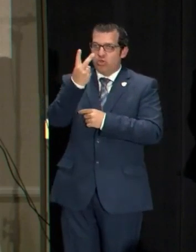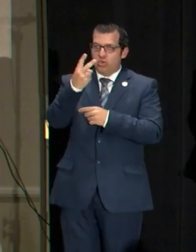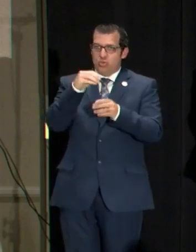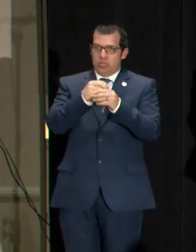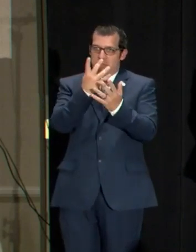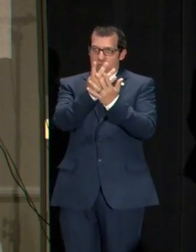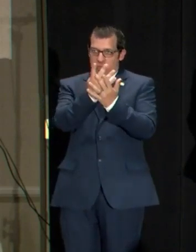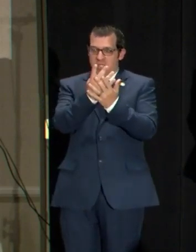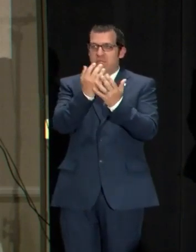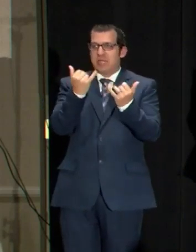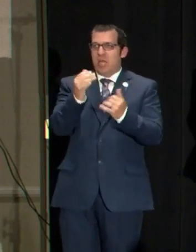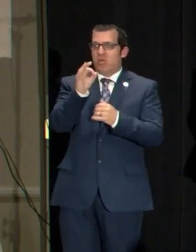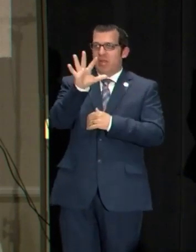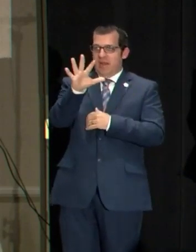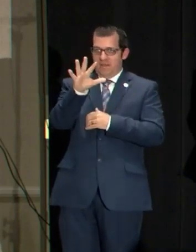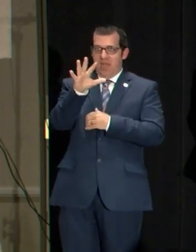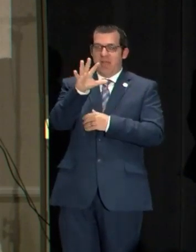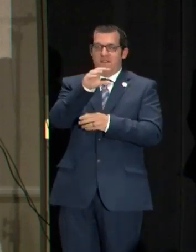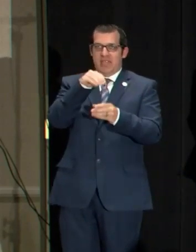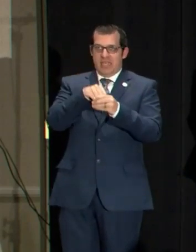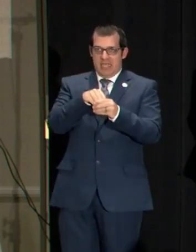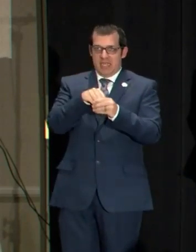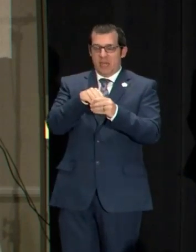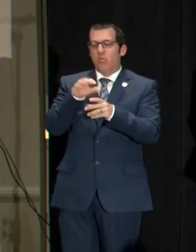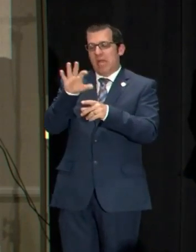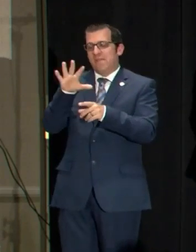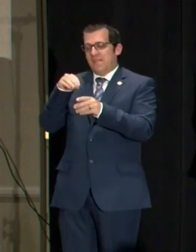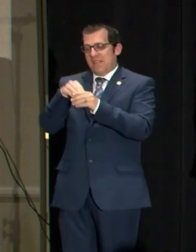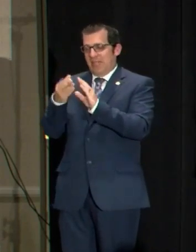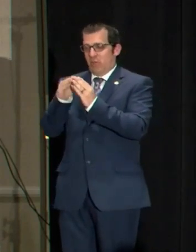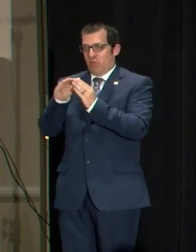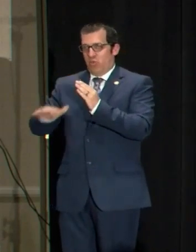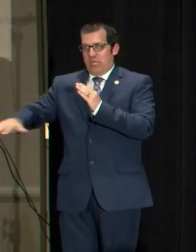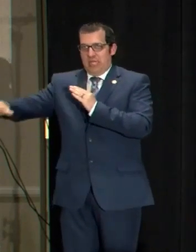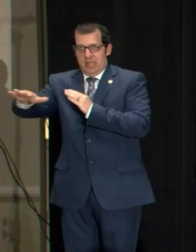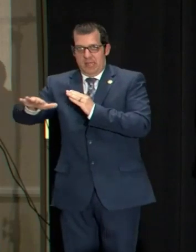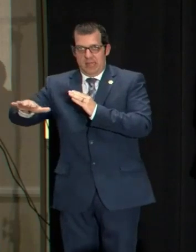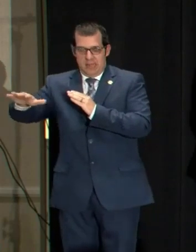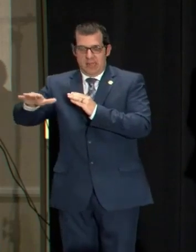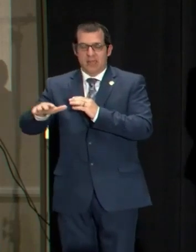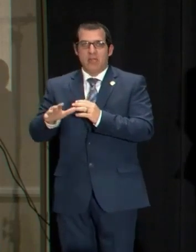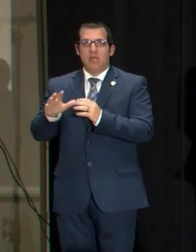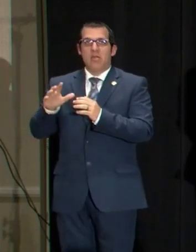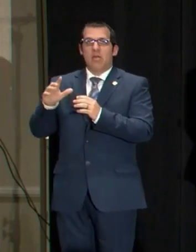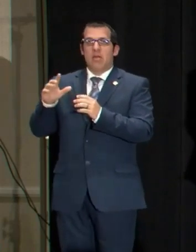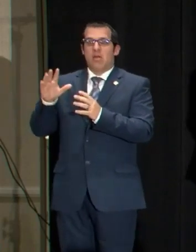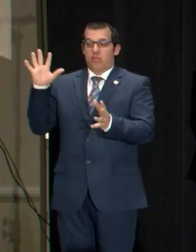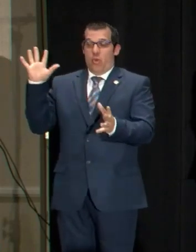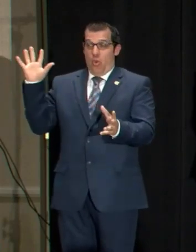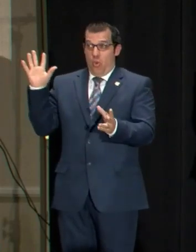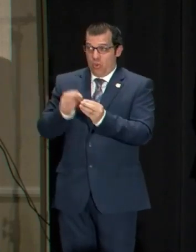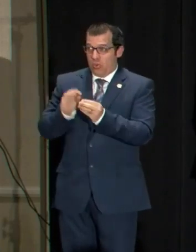facilities, so 95 are community cases. Of our total